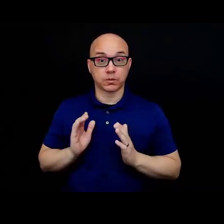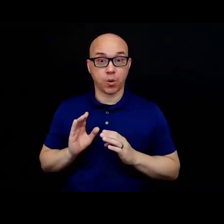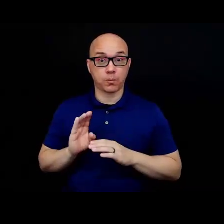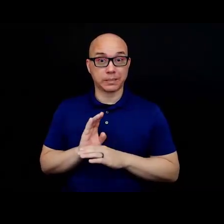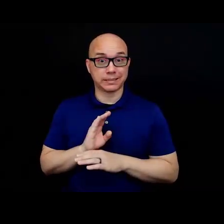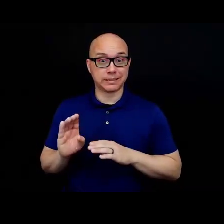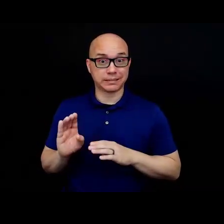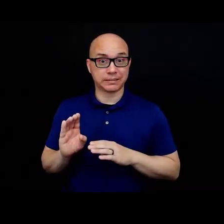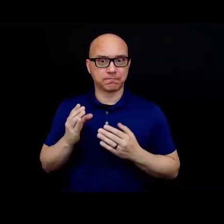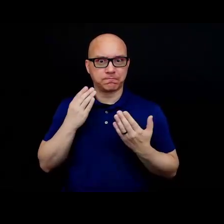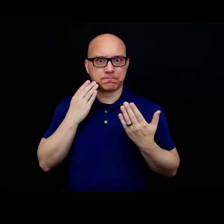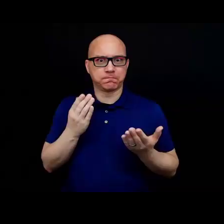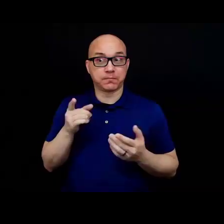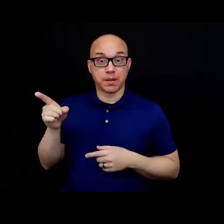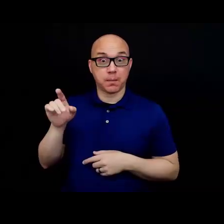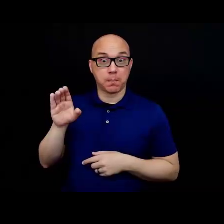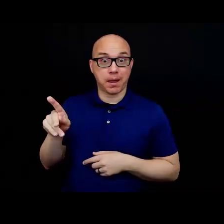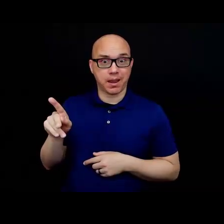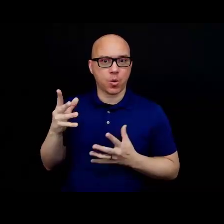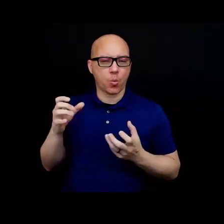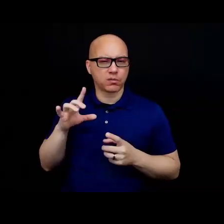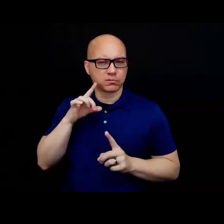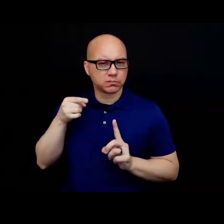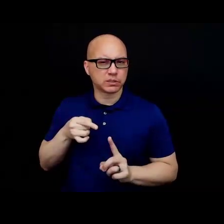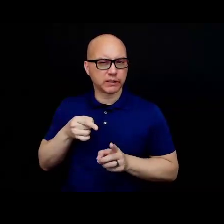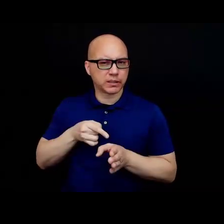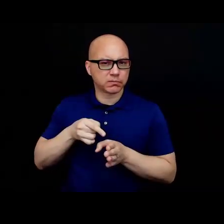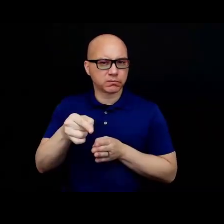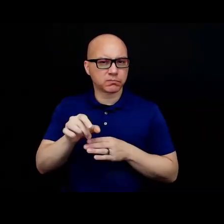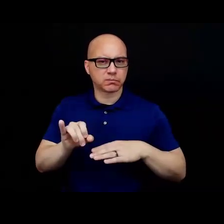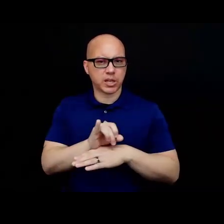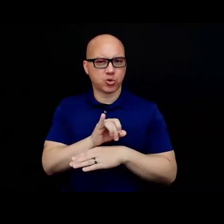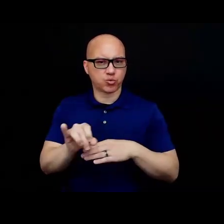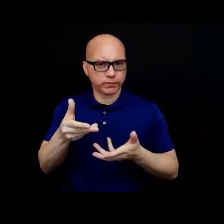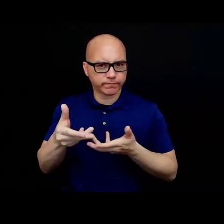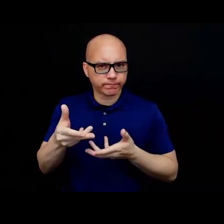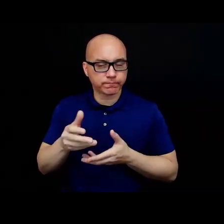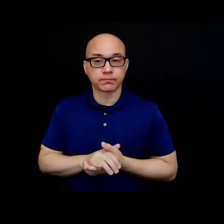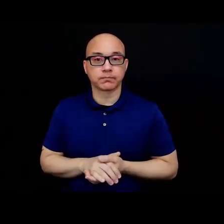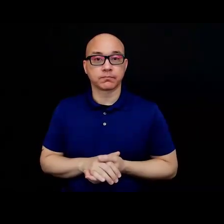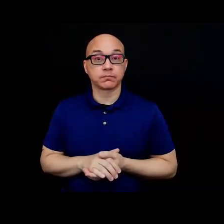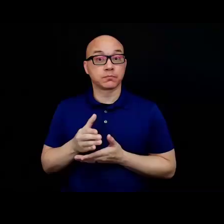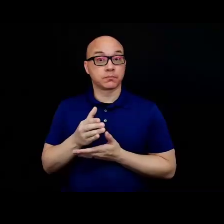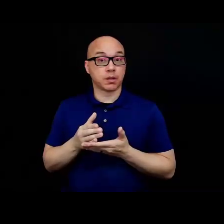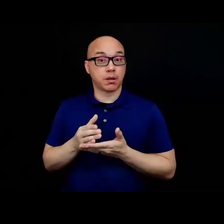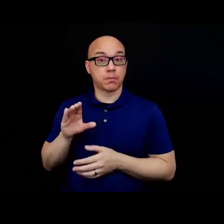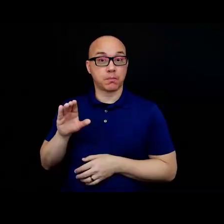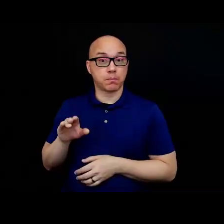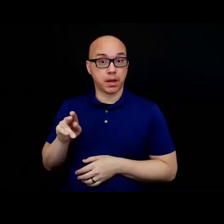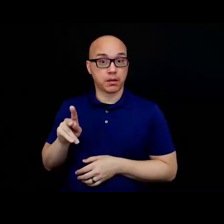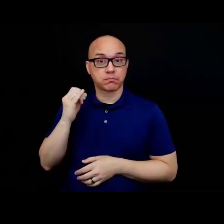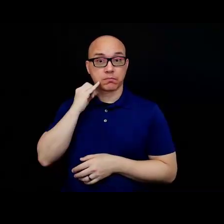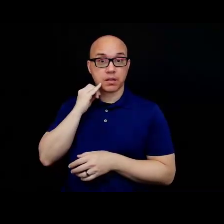for certain industries and certain loan amounts. There are certain banks, if you're applying for less